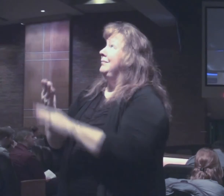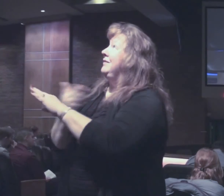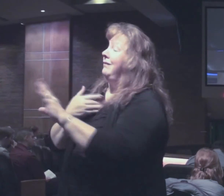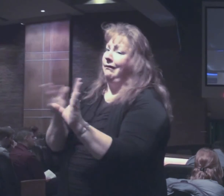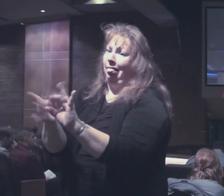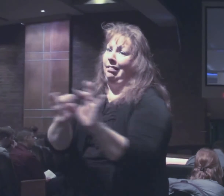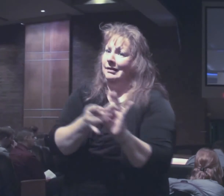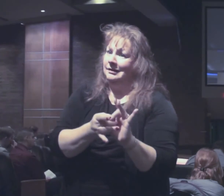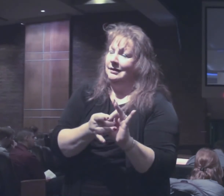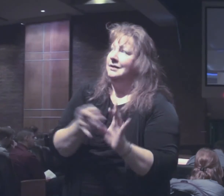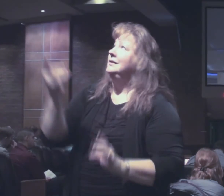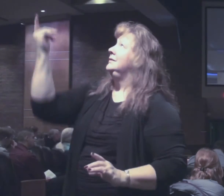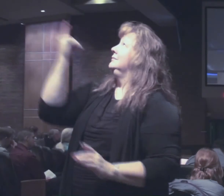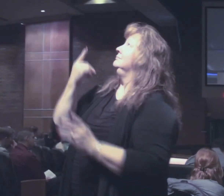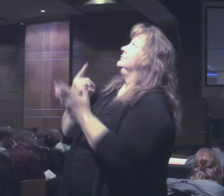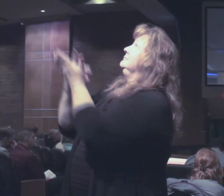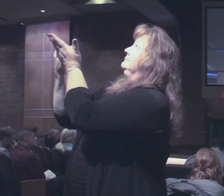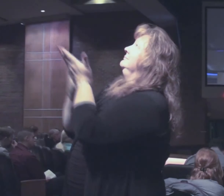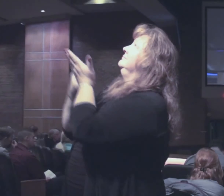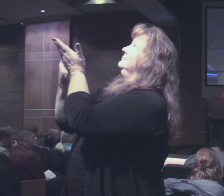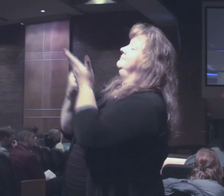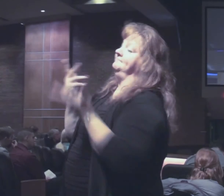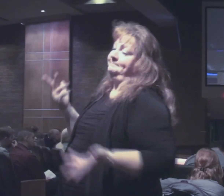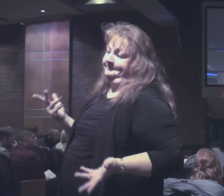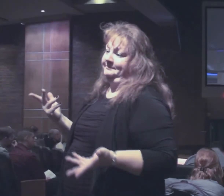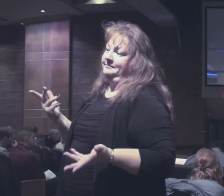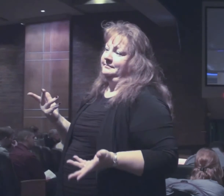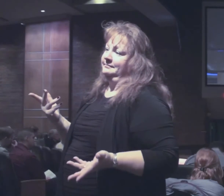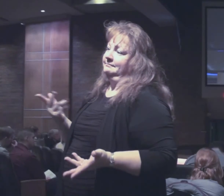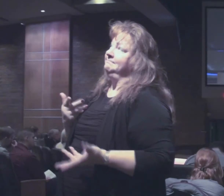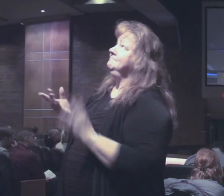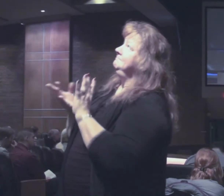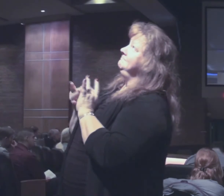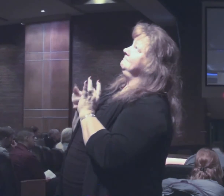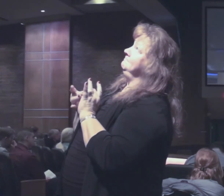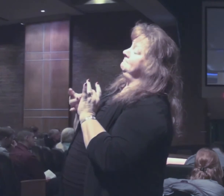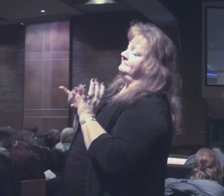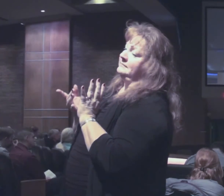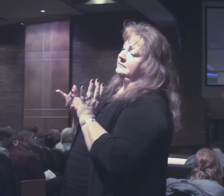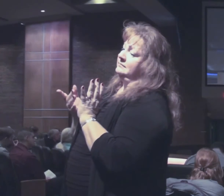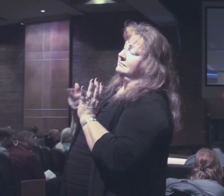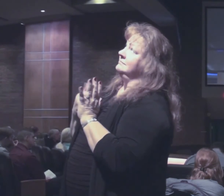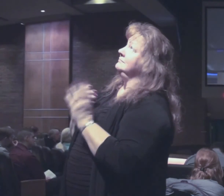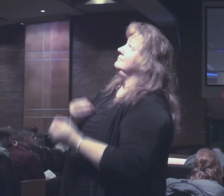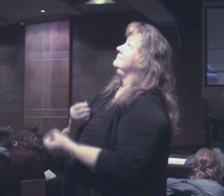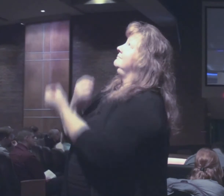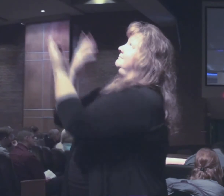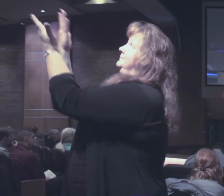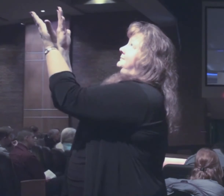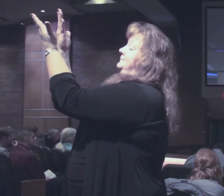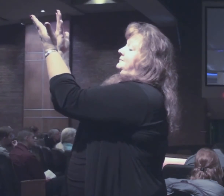to anyone else, I want to talk it over with you. I want to talk to you. I want to bring it to you.